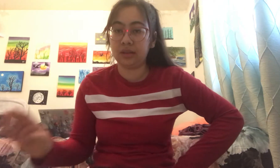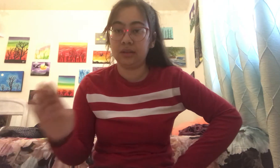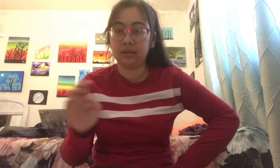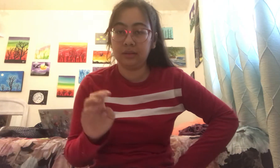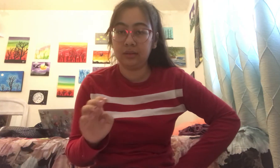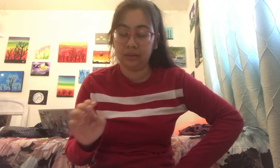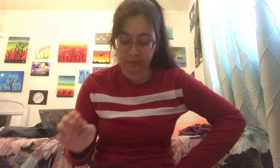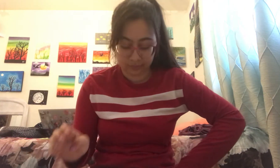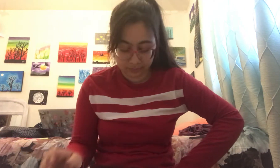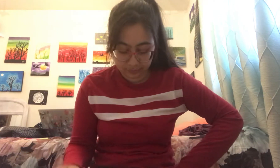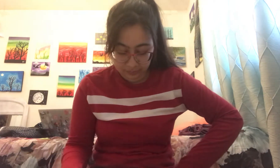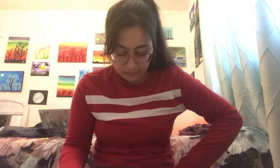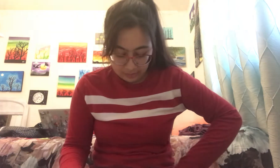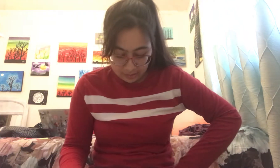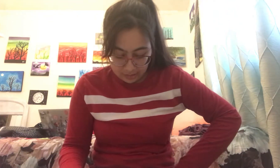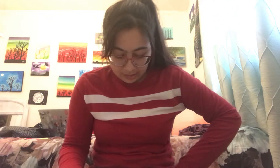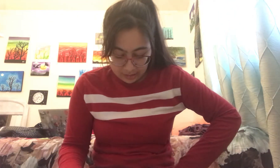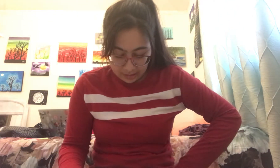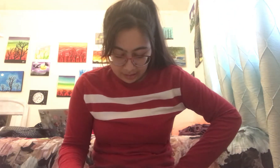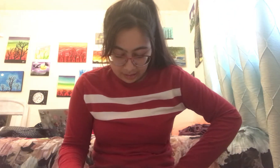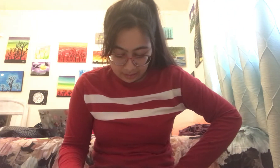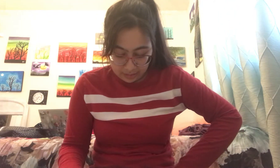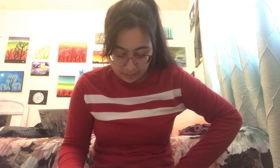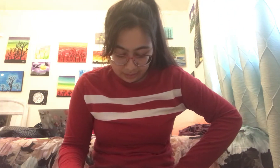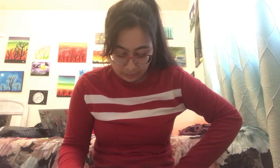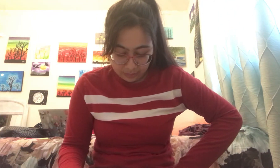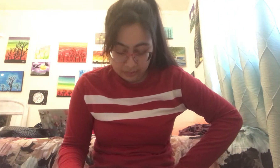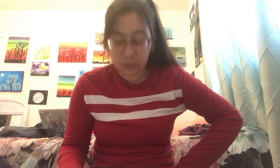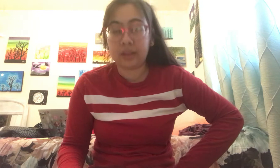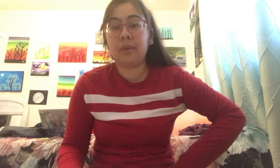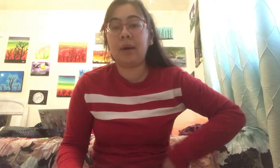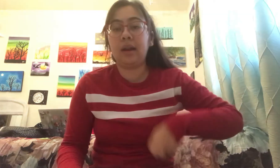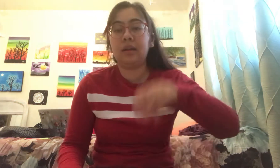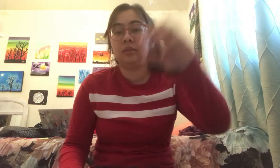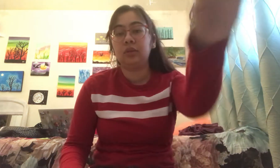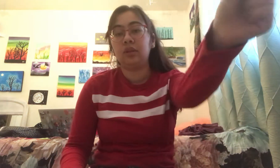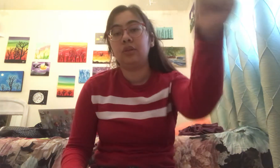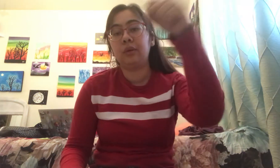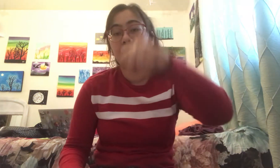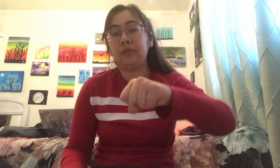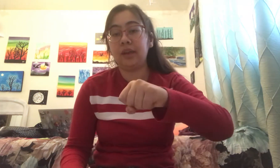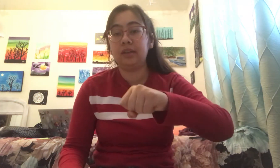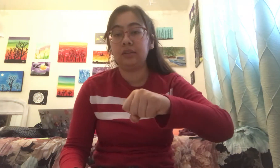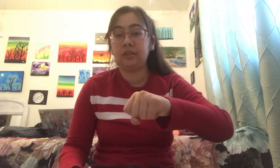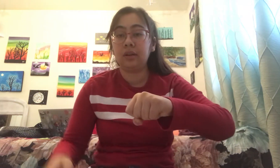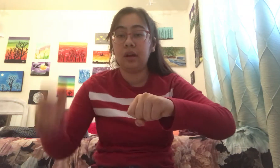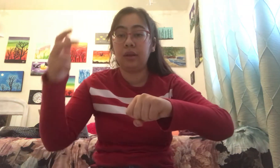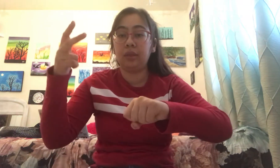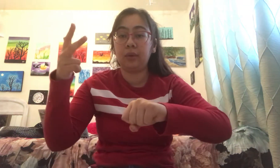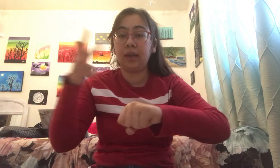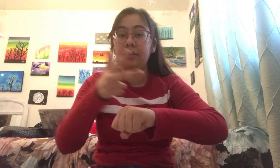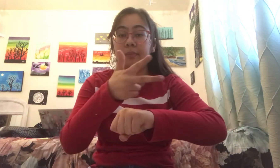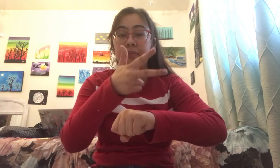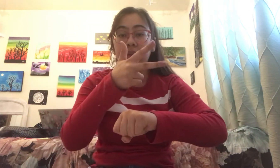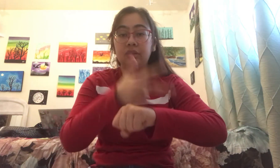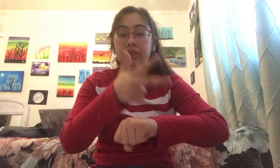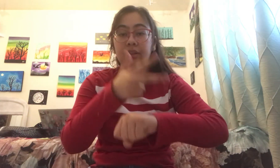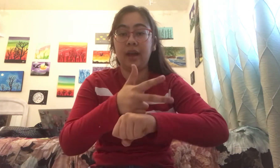and the next one is Guatemala so you do a fist a three and just tap